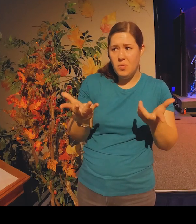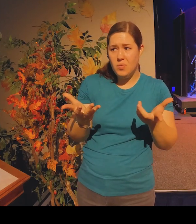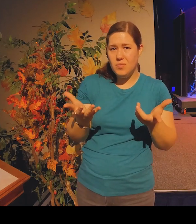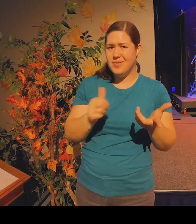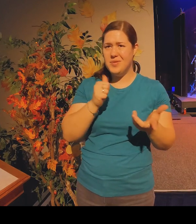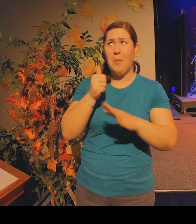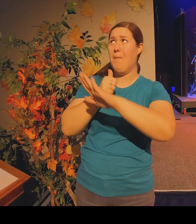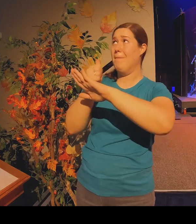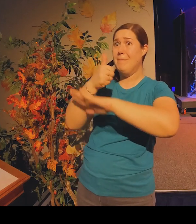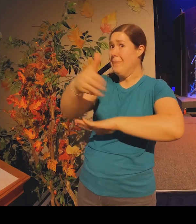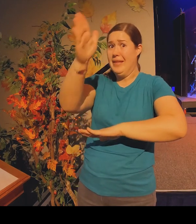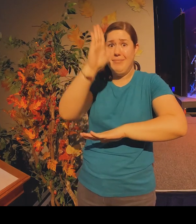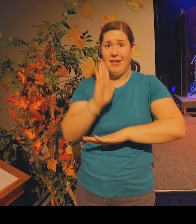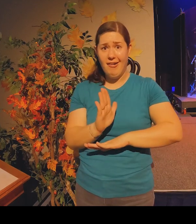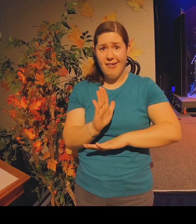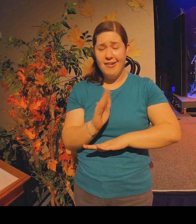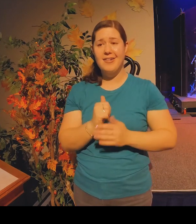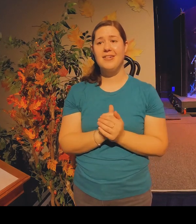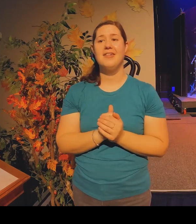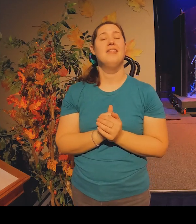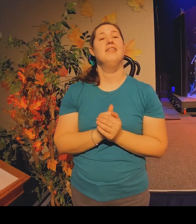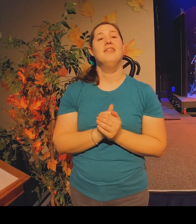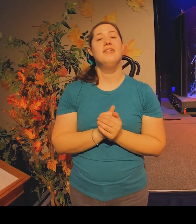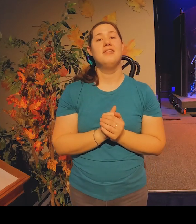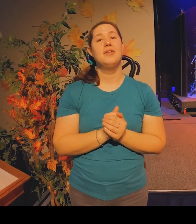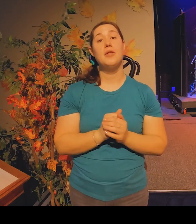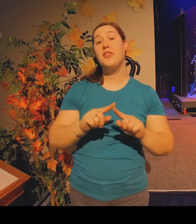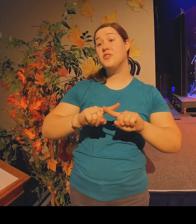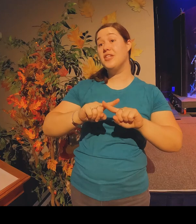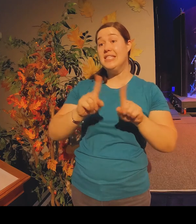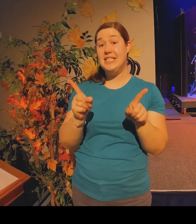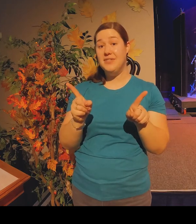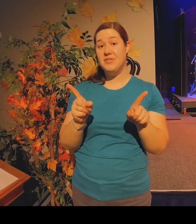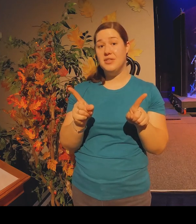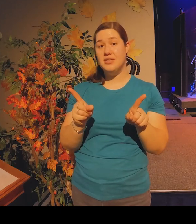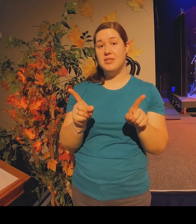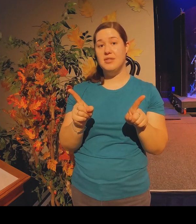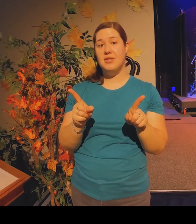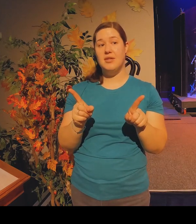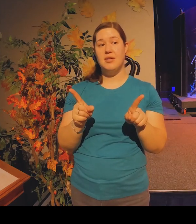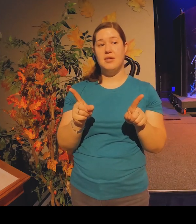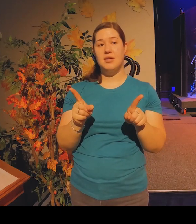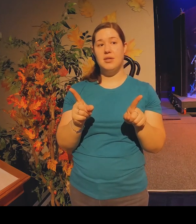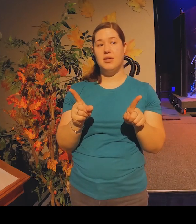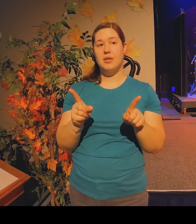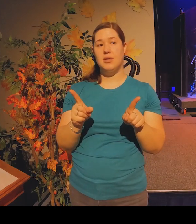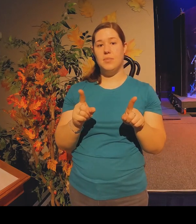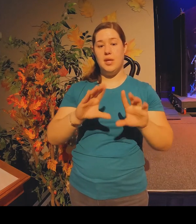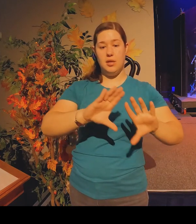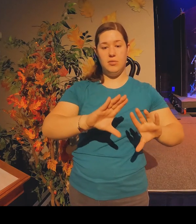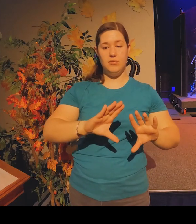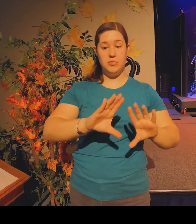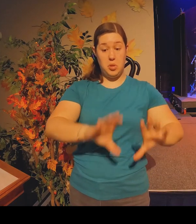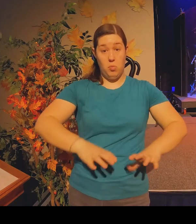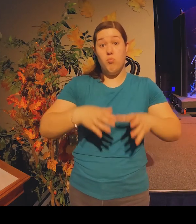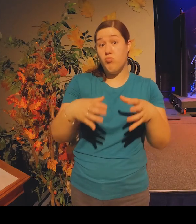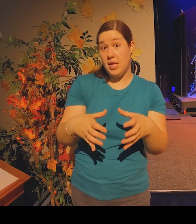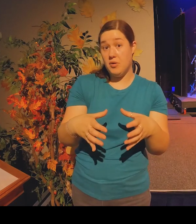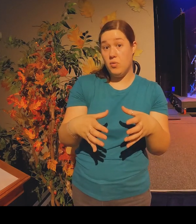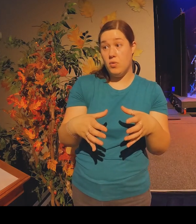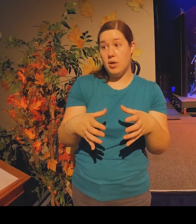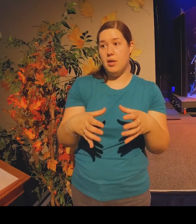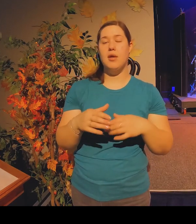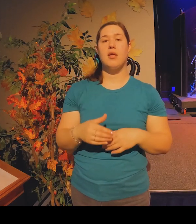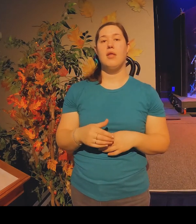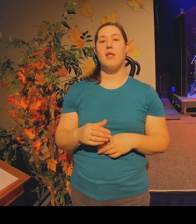that. And of course, there's a different category too, what I call gawk prayers. God only knows. There are specific